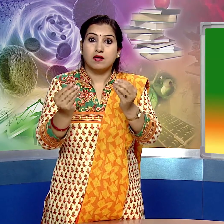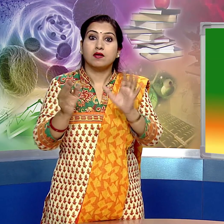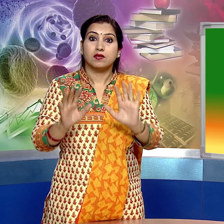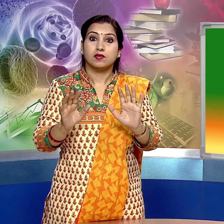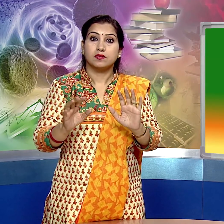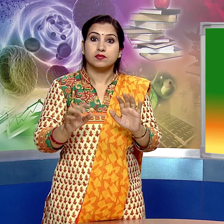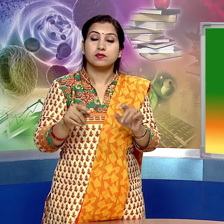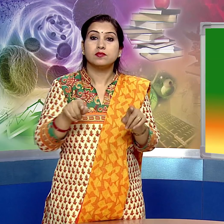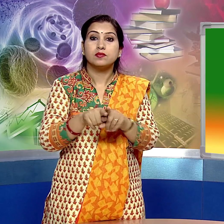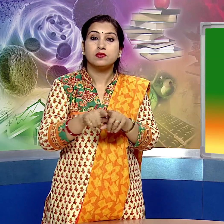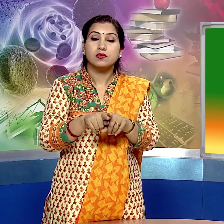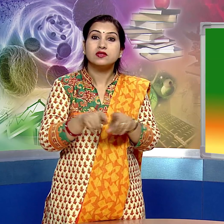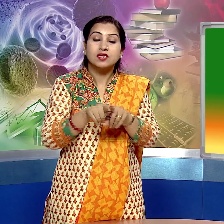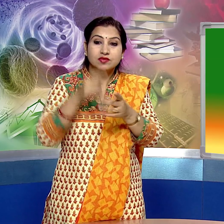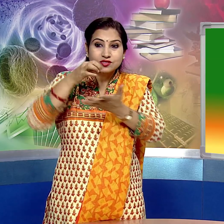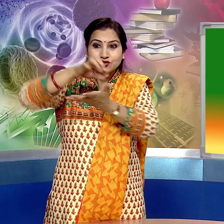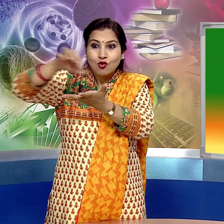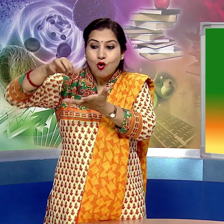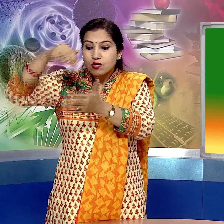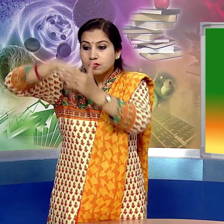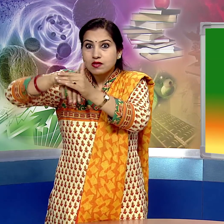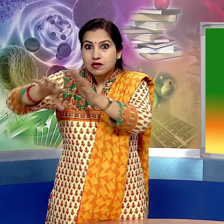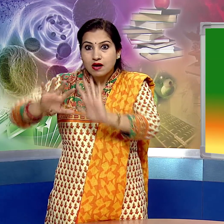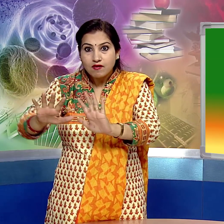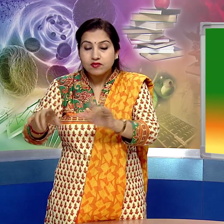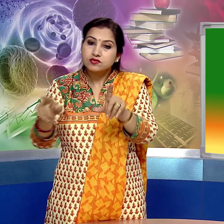Minerals occur in food as salts.